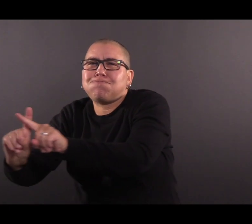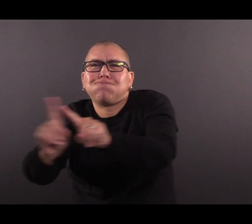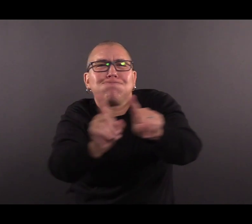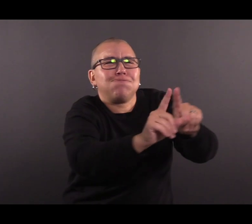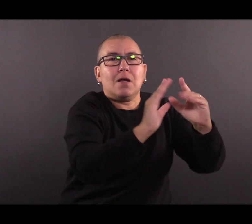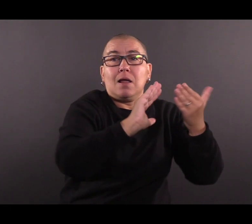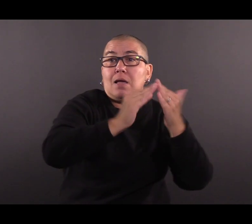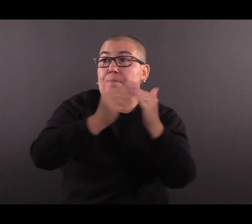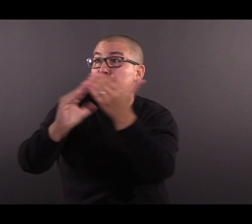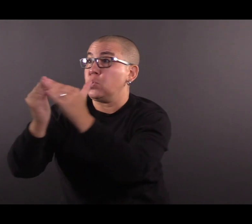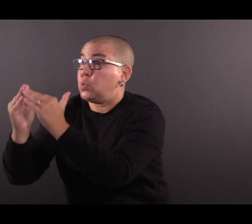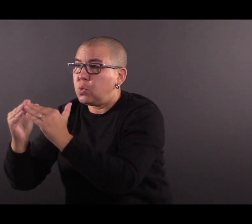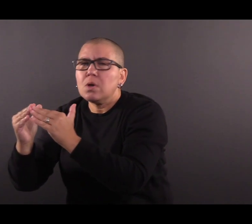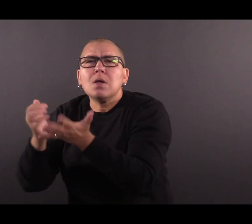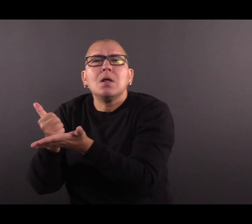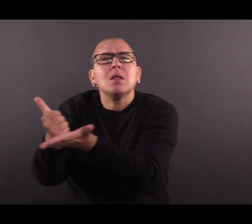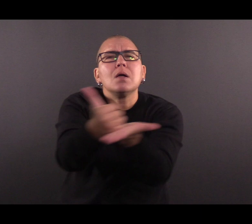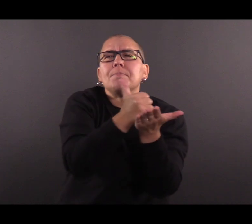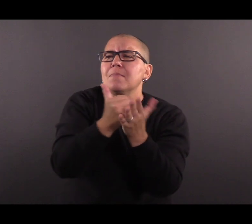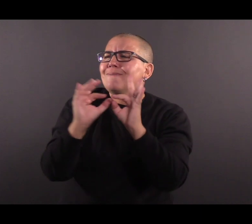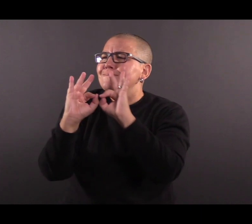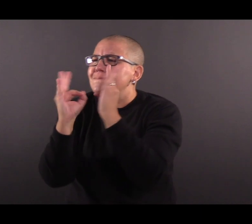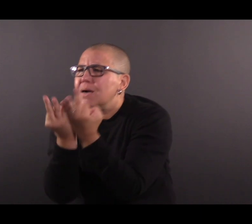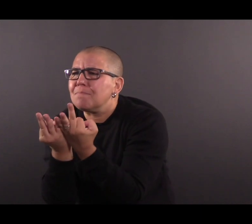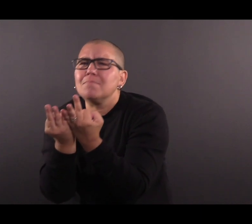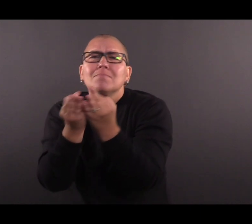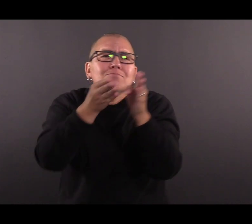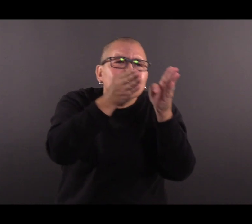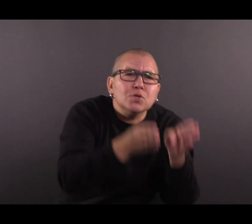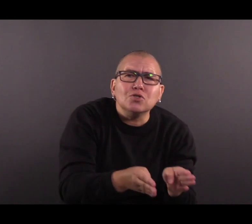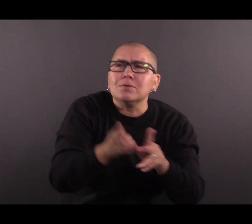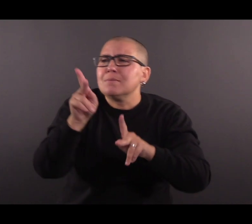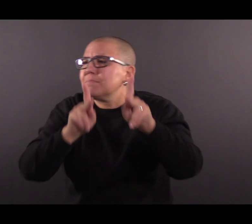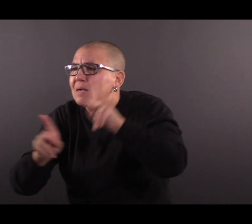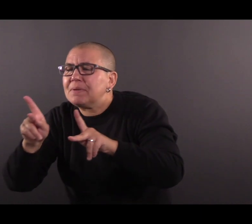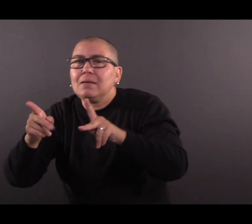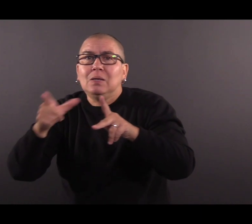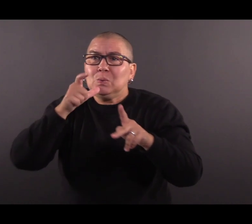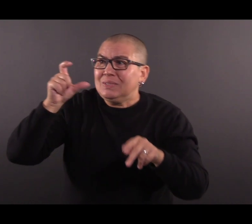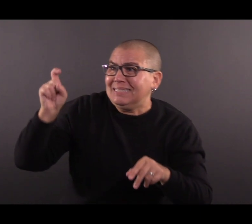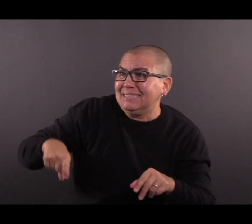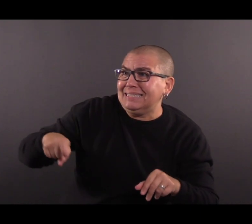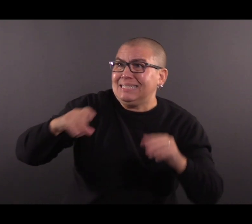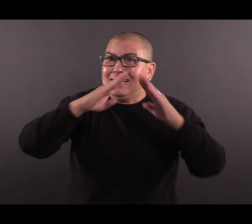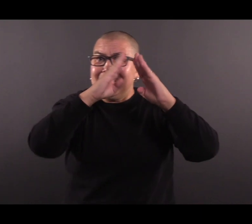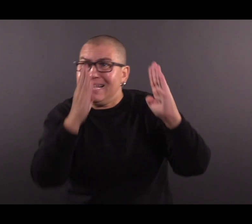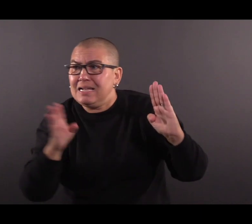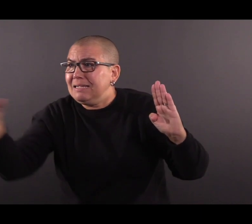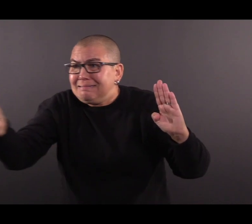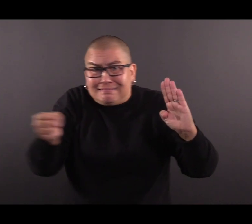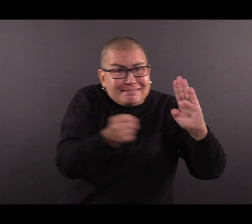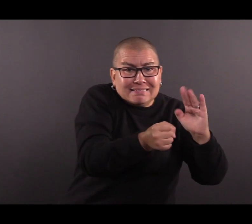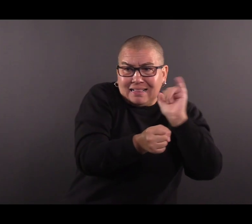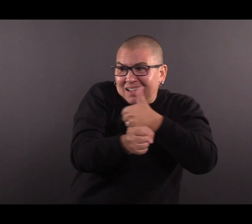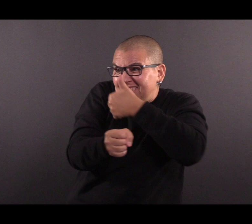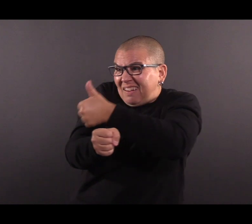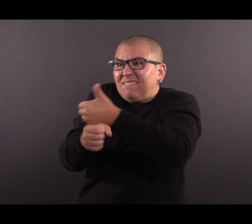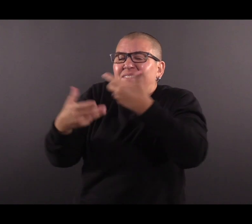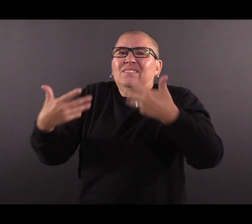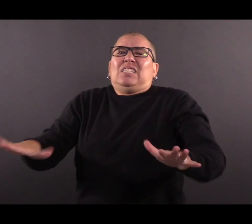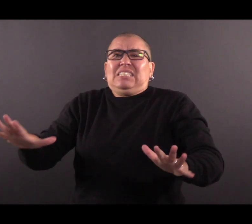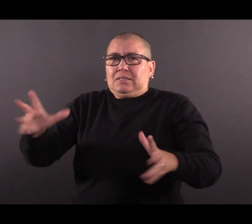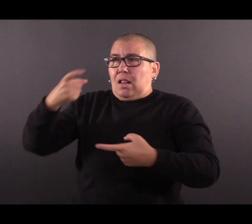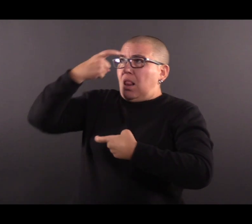and families while minimizing the trauma and dislocation connected with the experience of being unhoused.